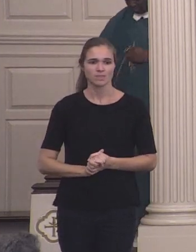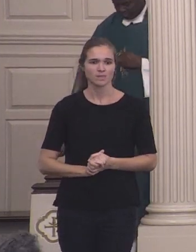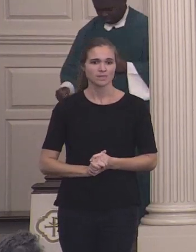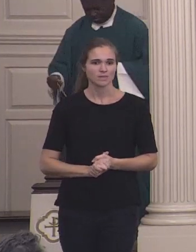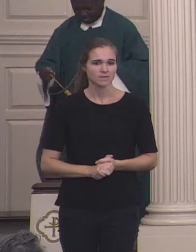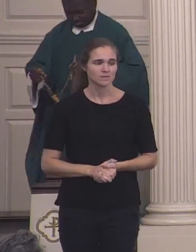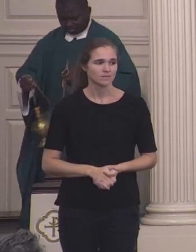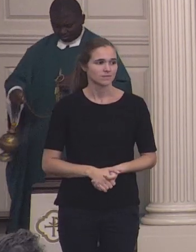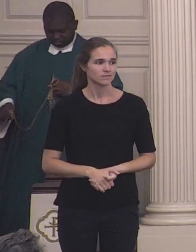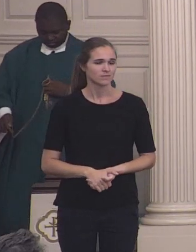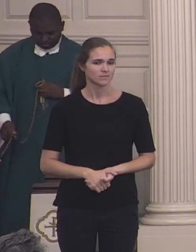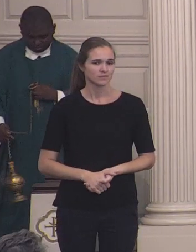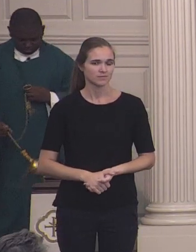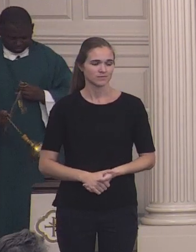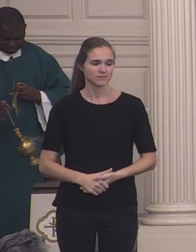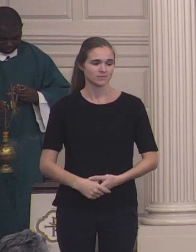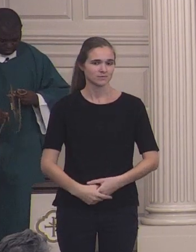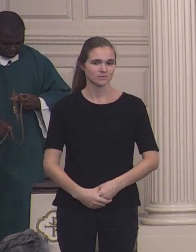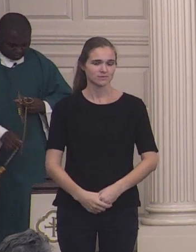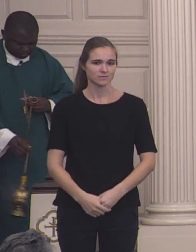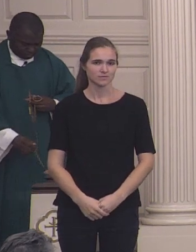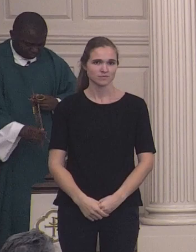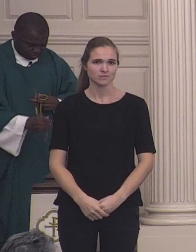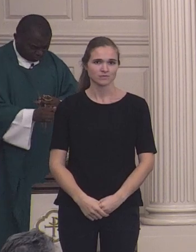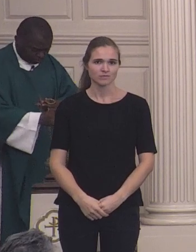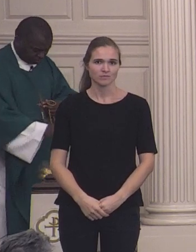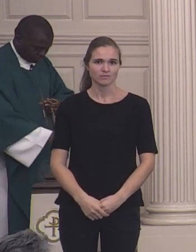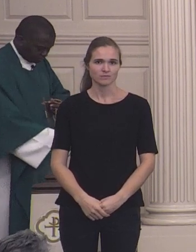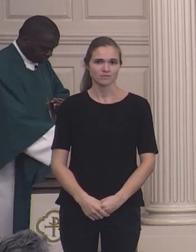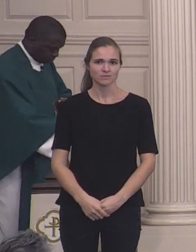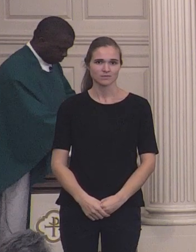enemies rejoice over me.